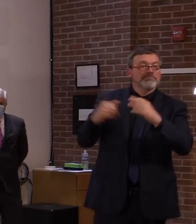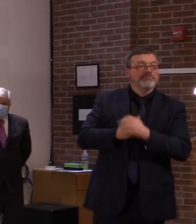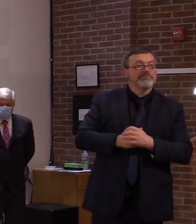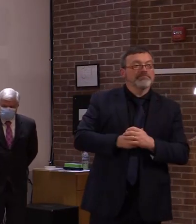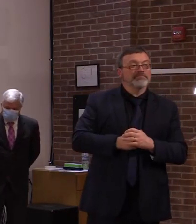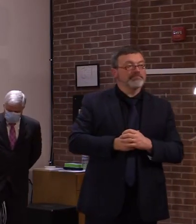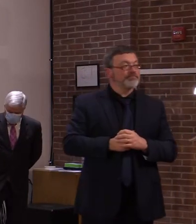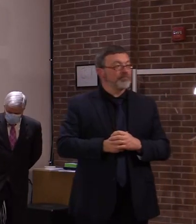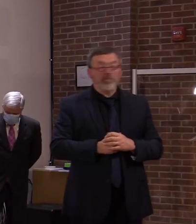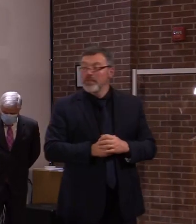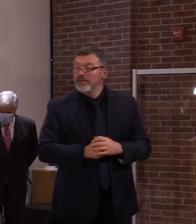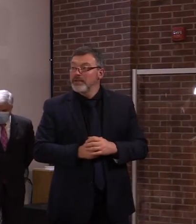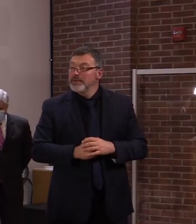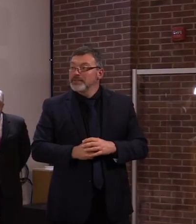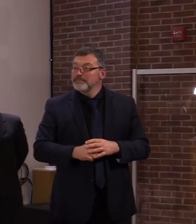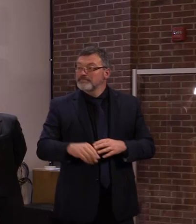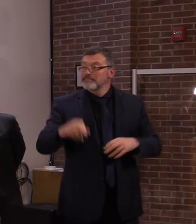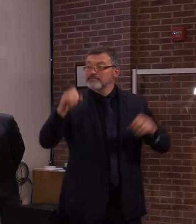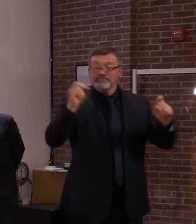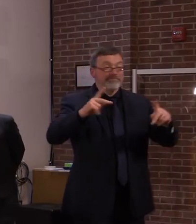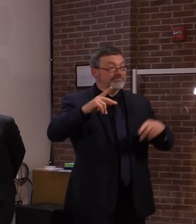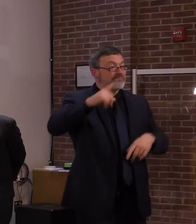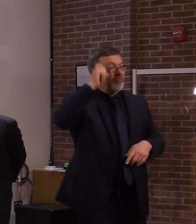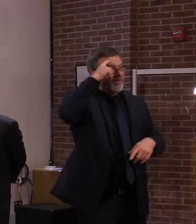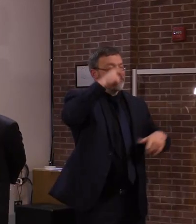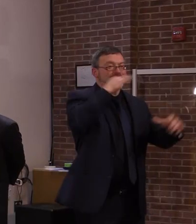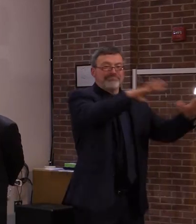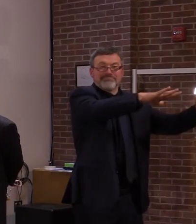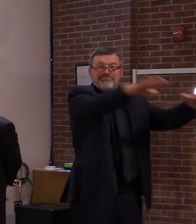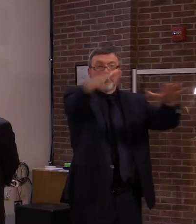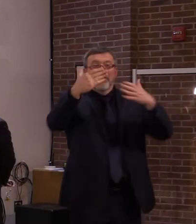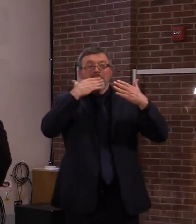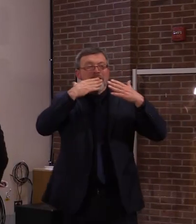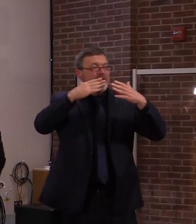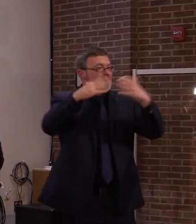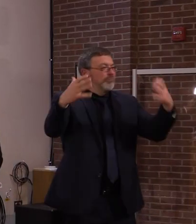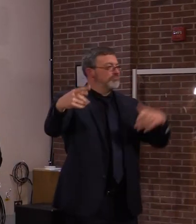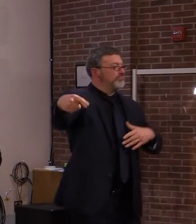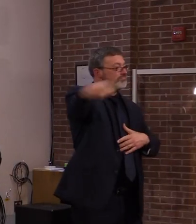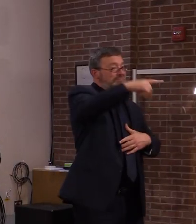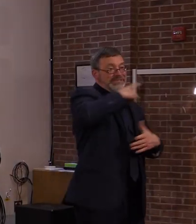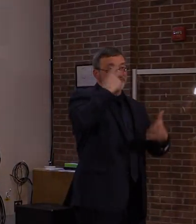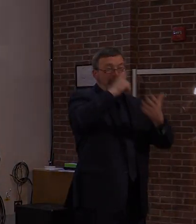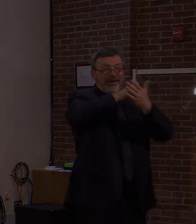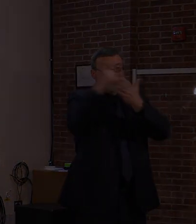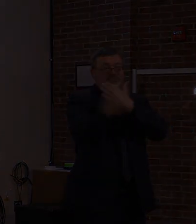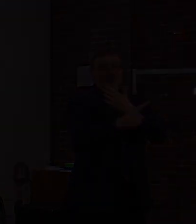Thank you. That's it. Thank you very much. And we'll see you again next Tuesday.